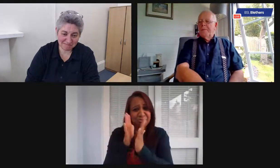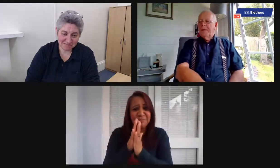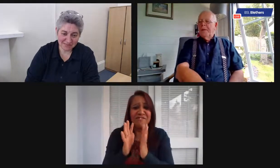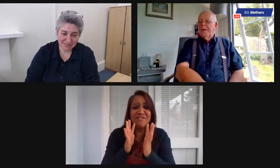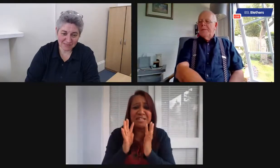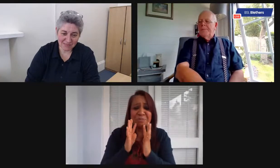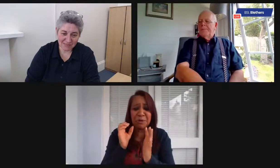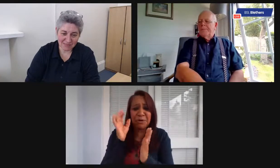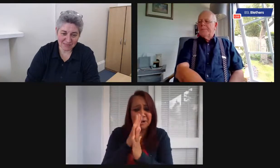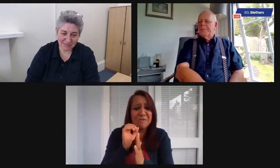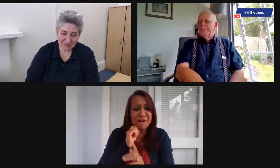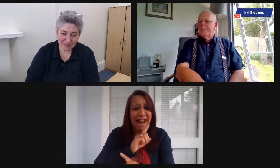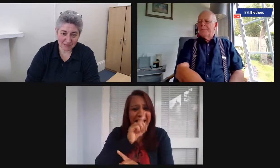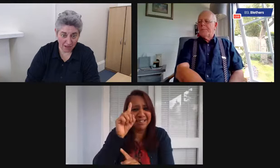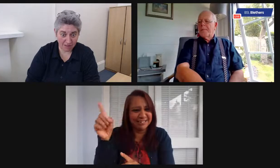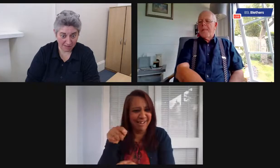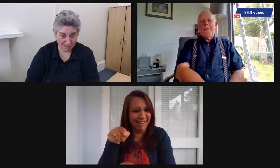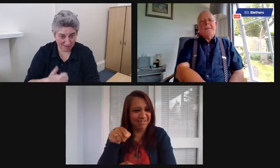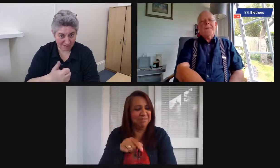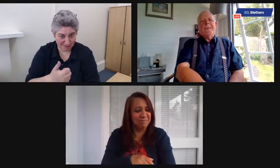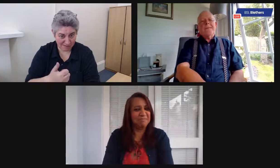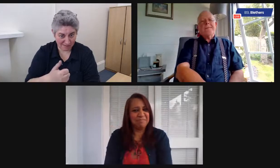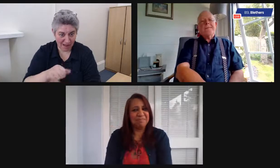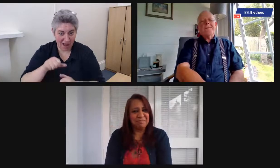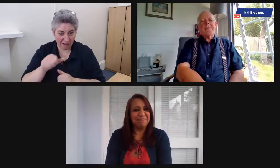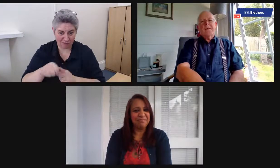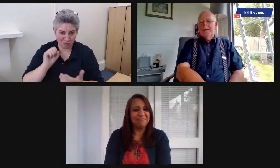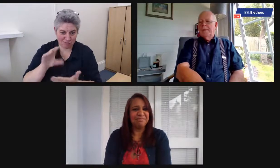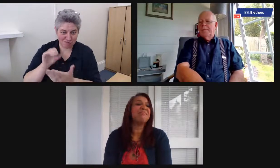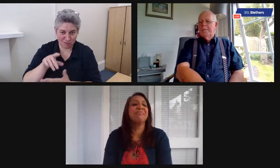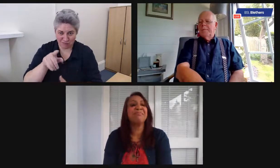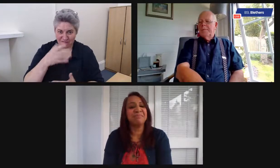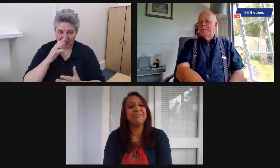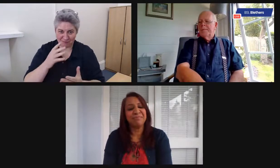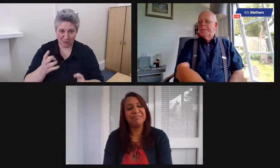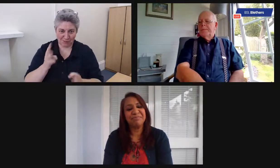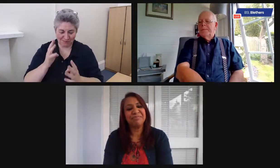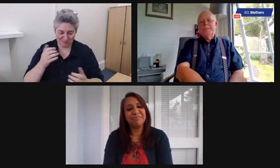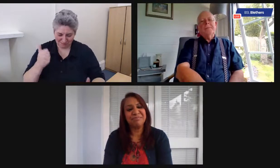there. I think I'm going to have to put some more photographs on Facebook after this.